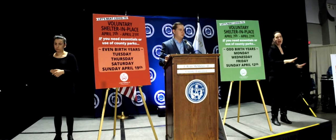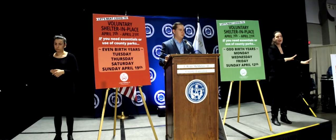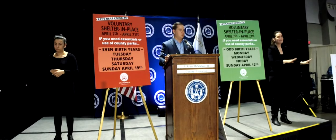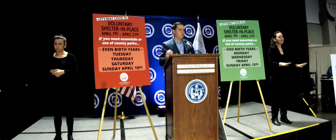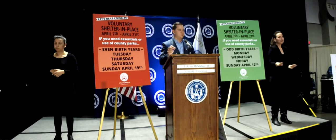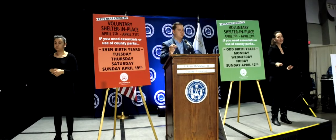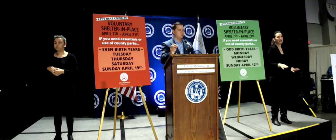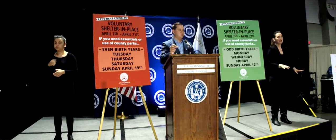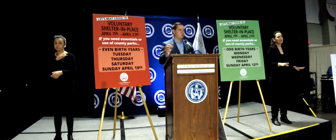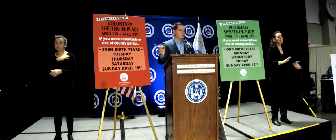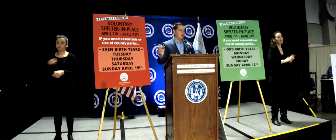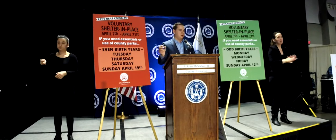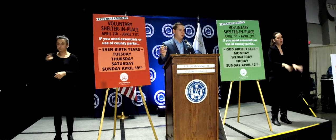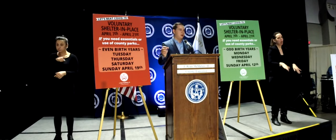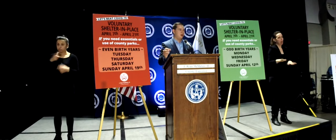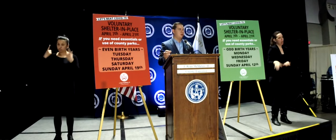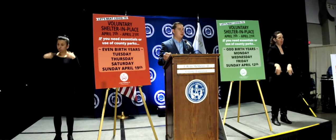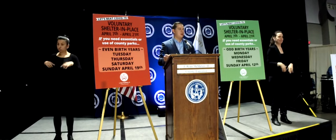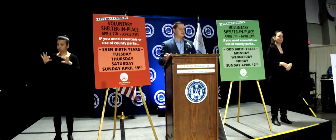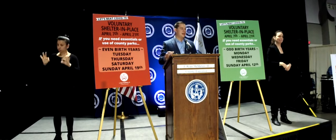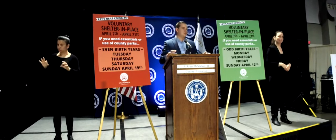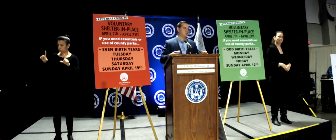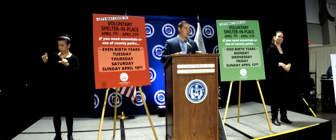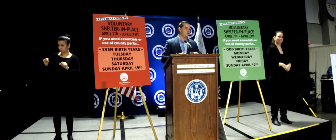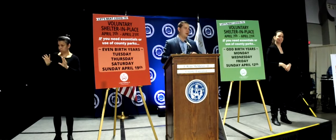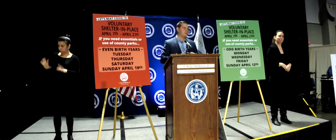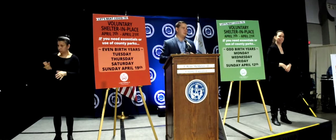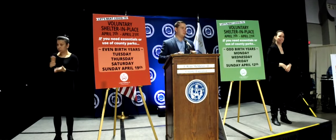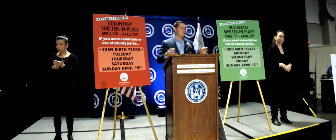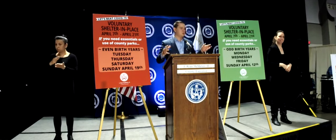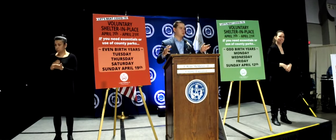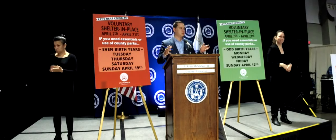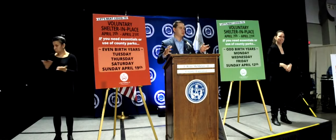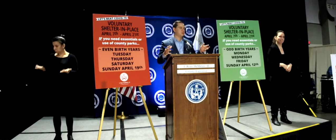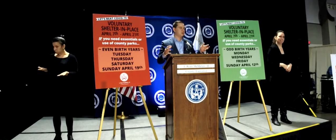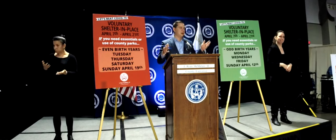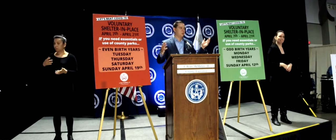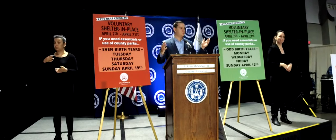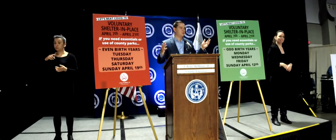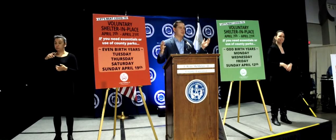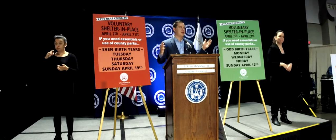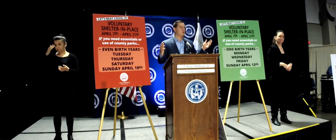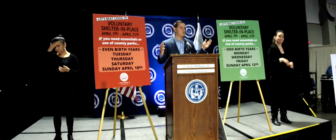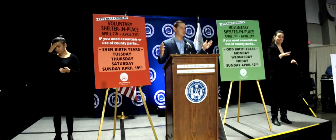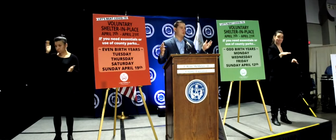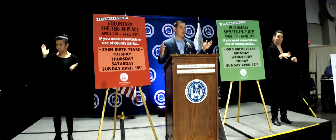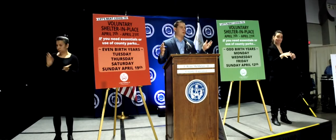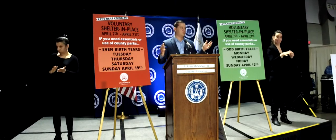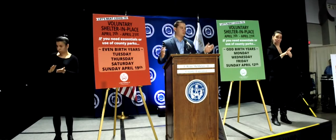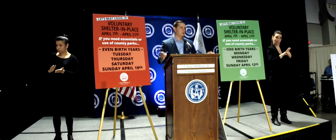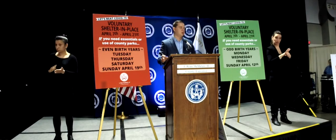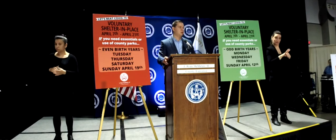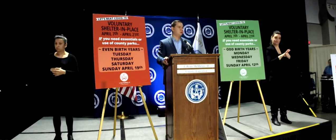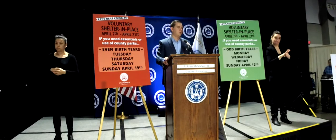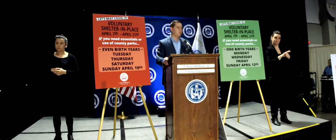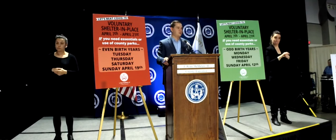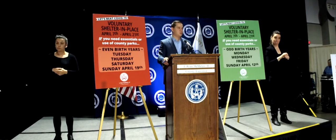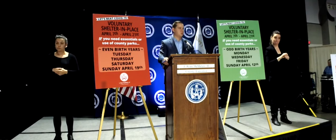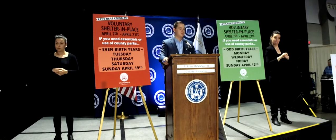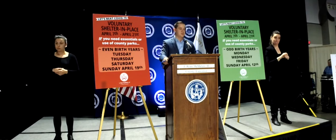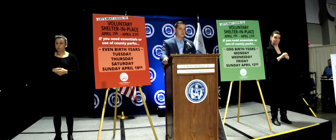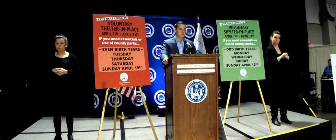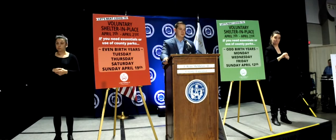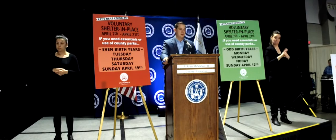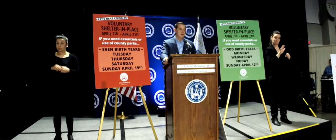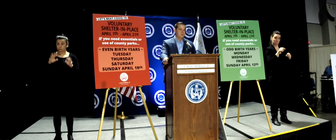and the illness in the community is starting to go down. It's not just COVID-19 by social distancing that it helps with, it's every single virus. So by